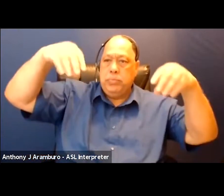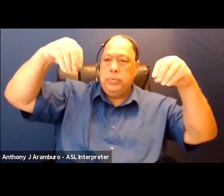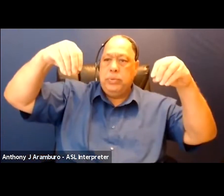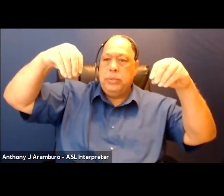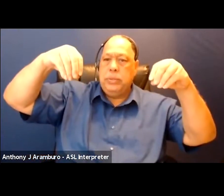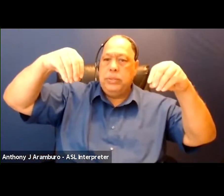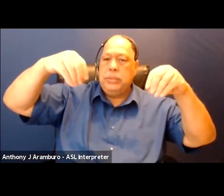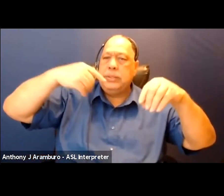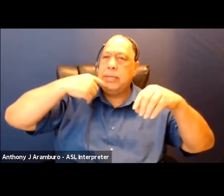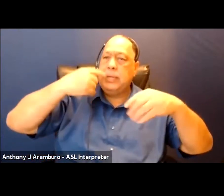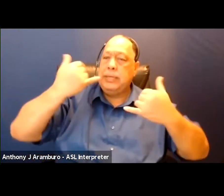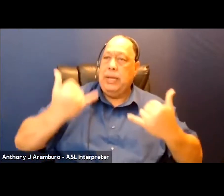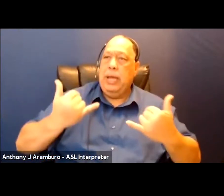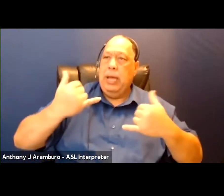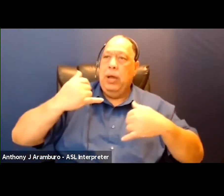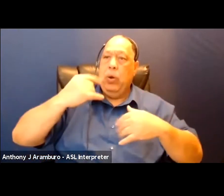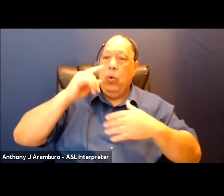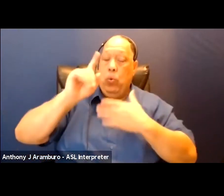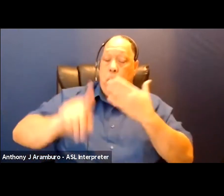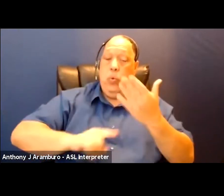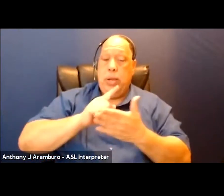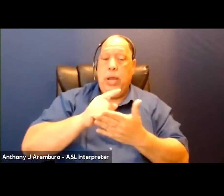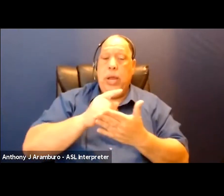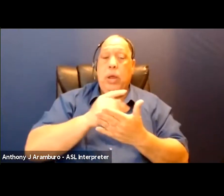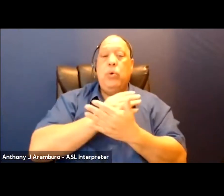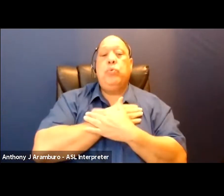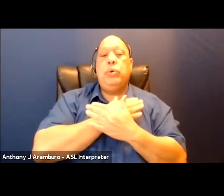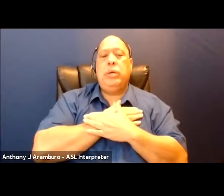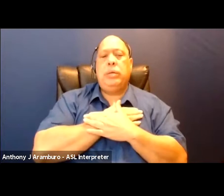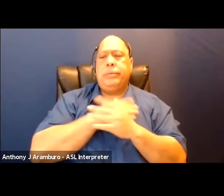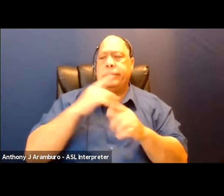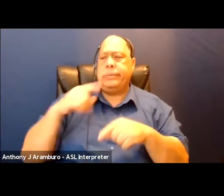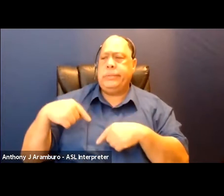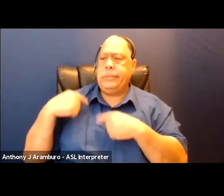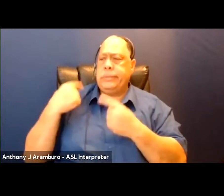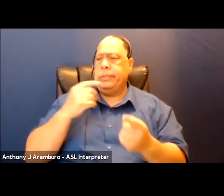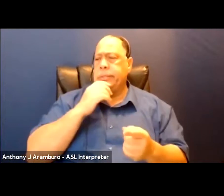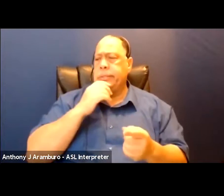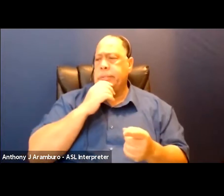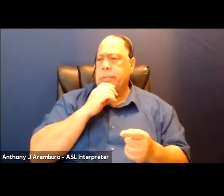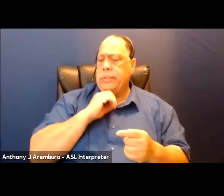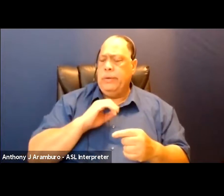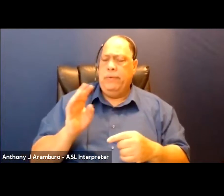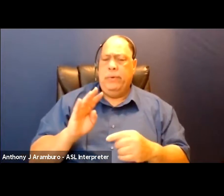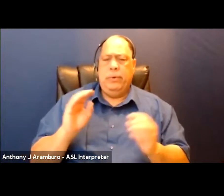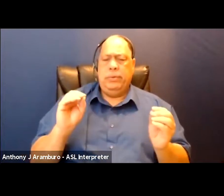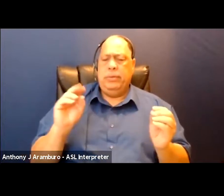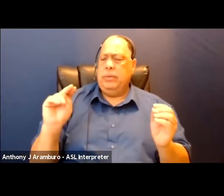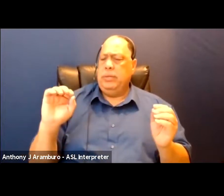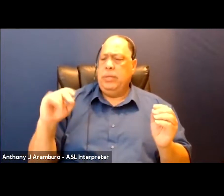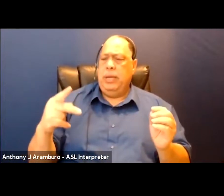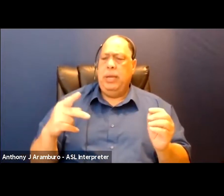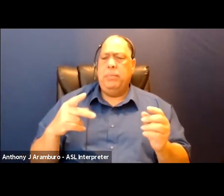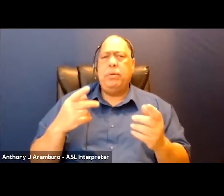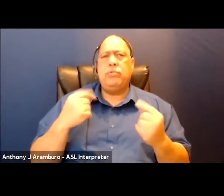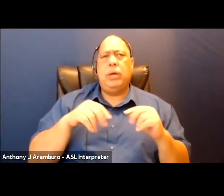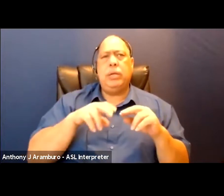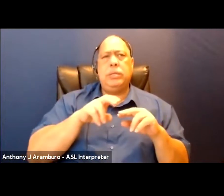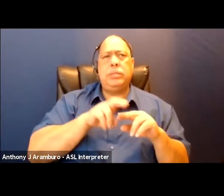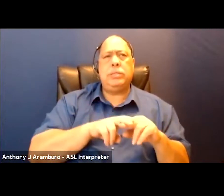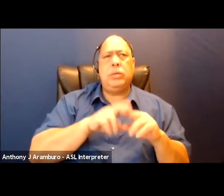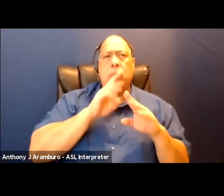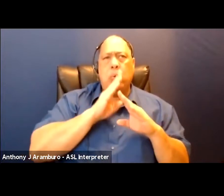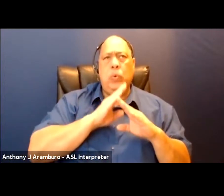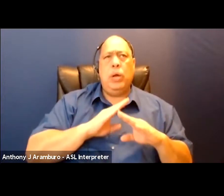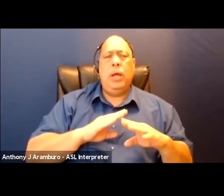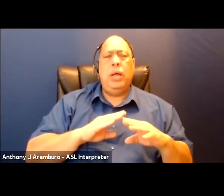time for our rest hour. I hadn't napped since I was 4, but I followed the lead of the other students and tried to sit quietly in my wheelchair with my